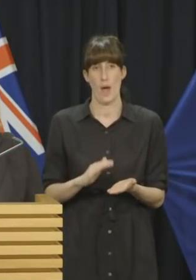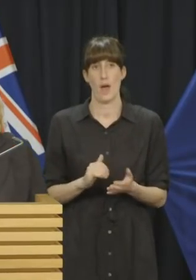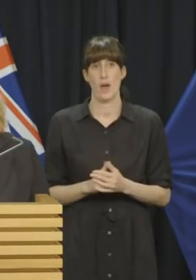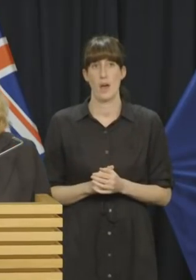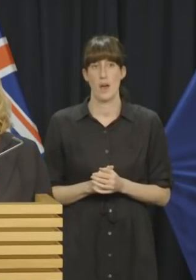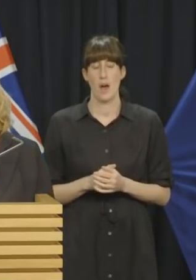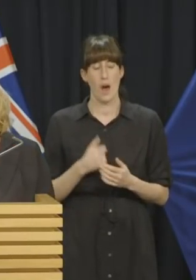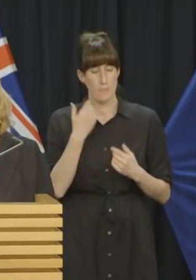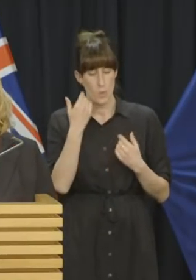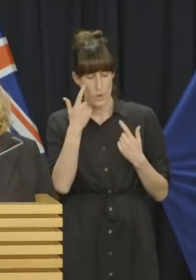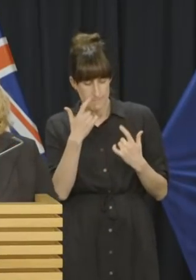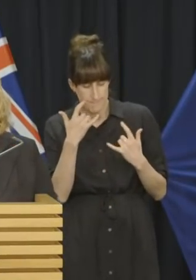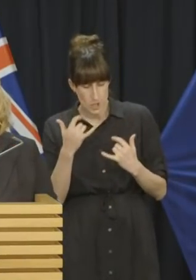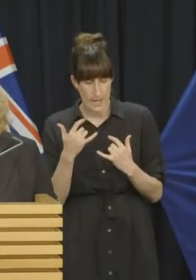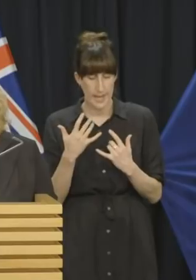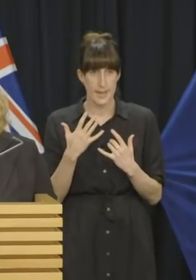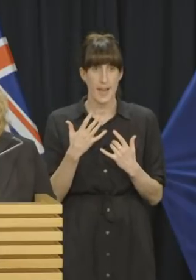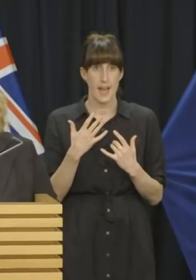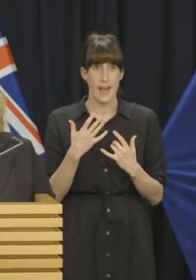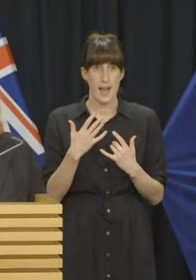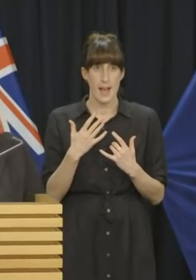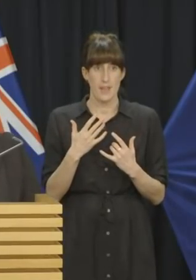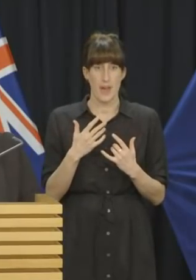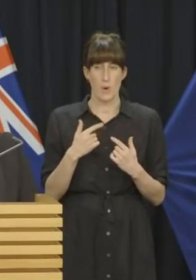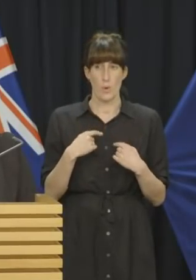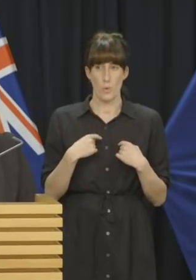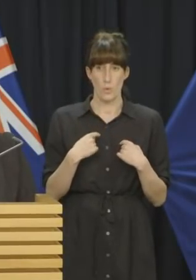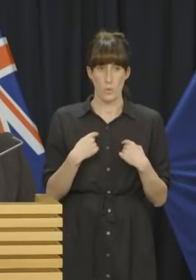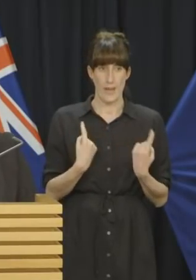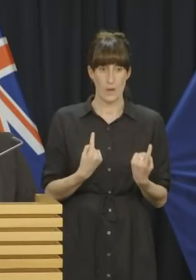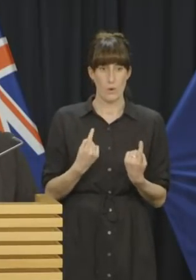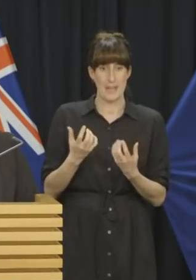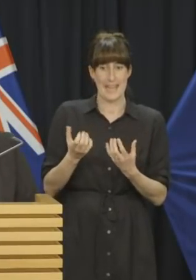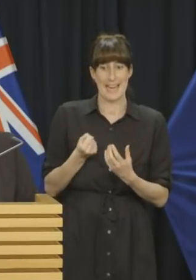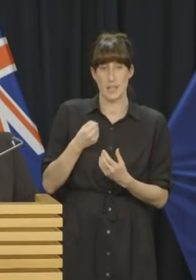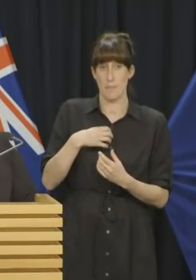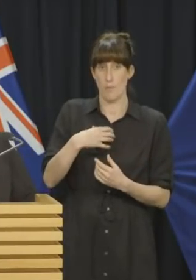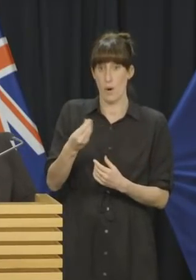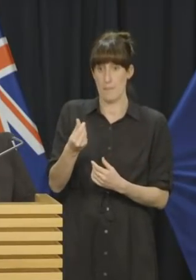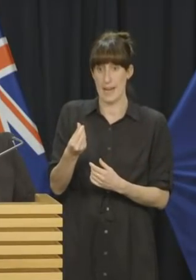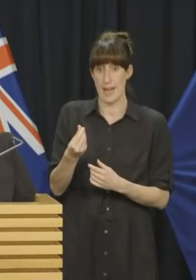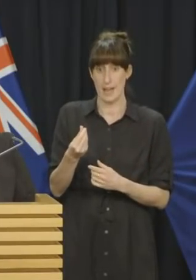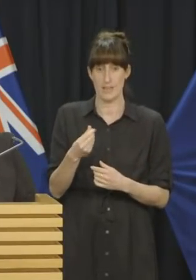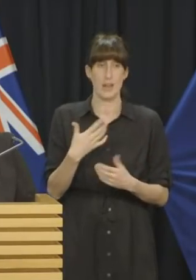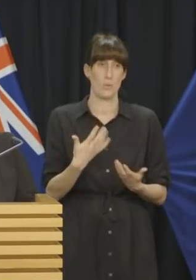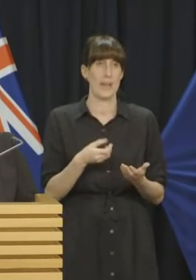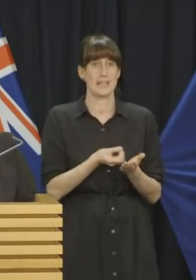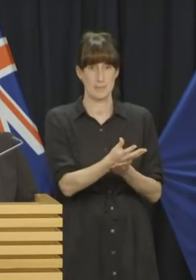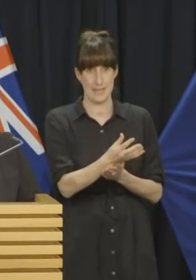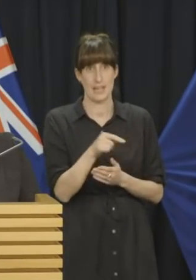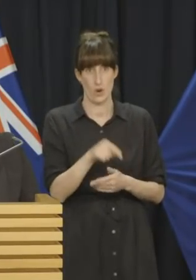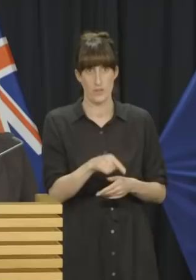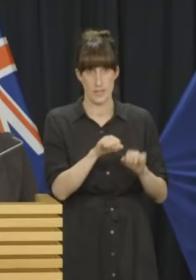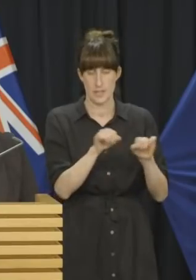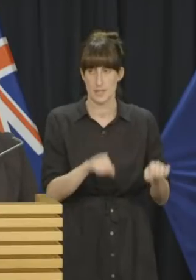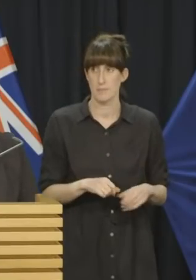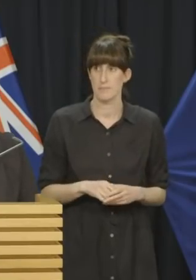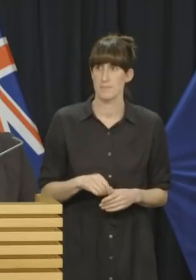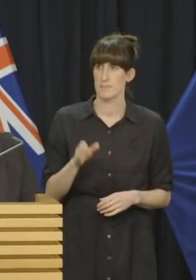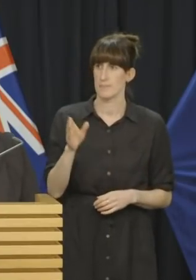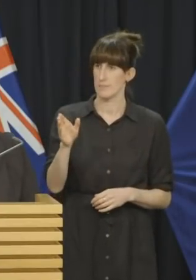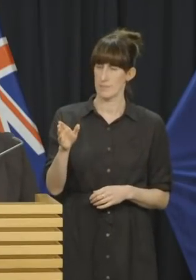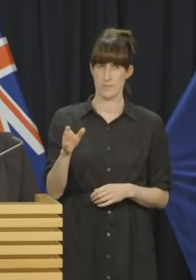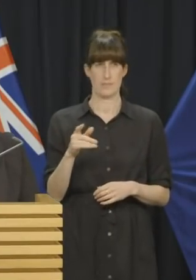on is that we will be collecting more than we're spending on the system. Sorry, Barry. How is it fair